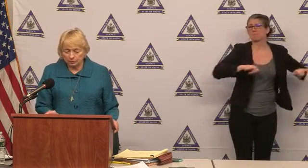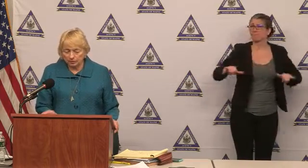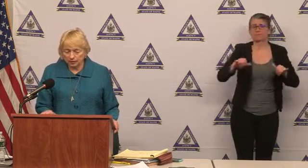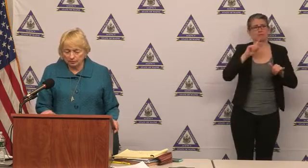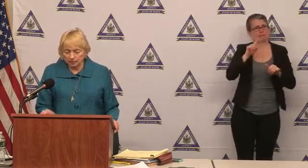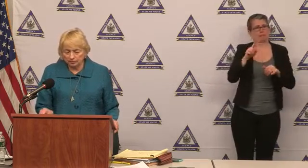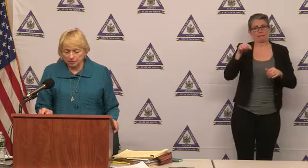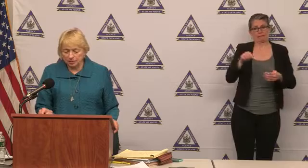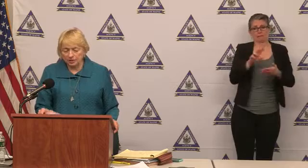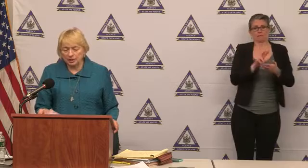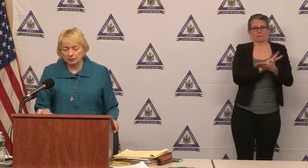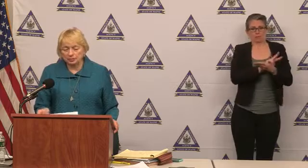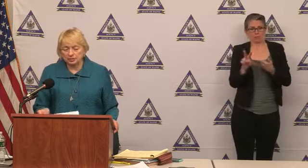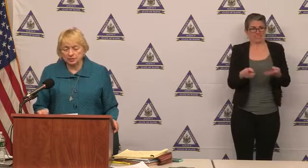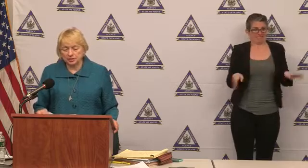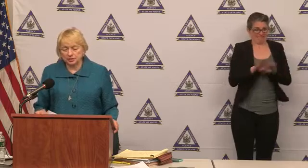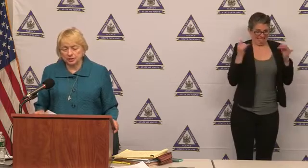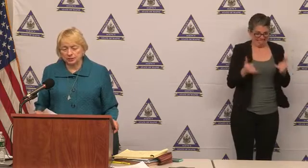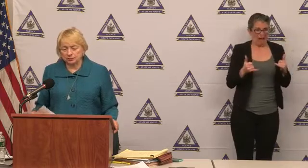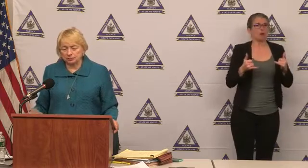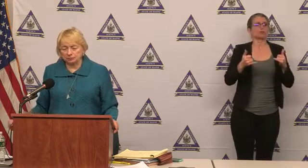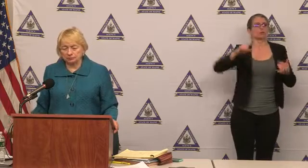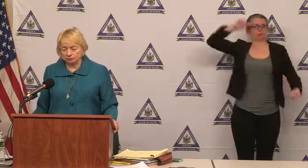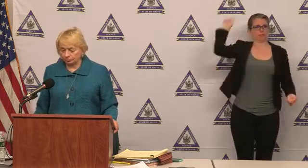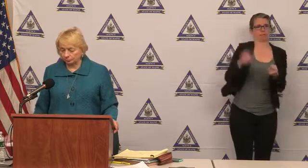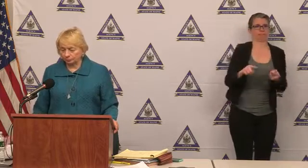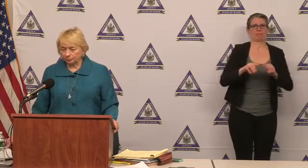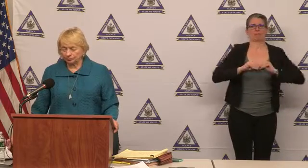We're confronting an unprecedented challenge.